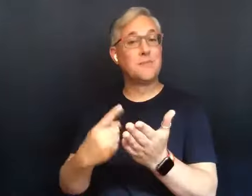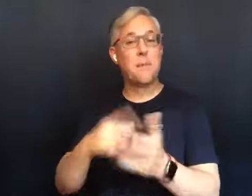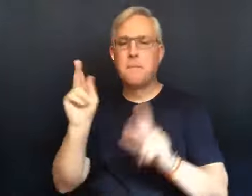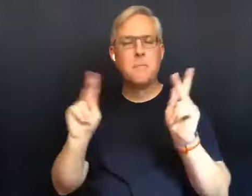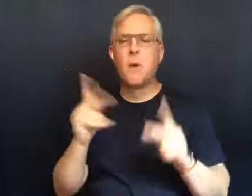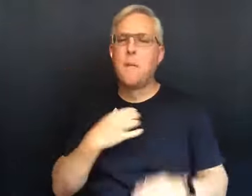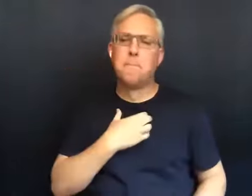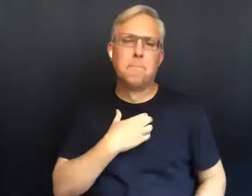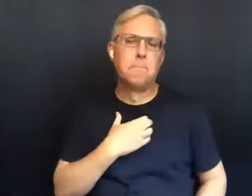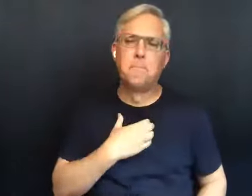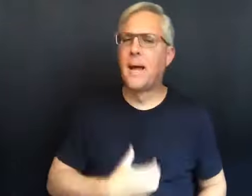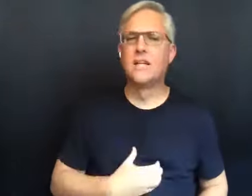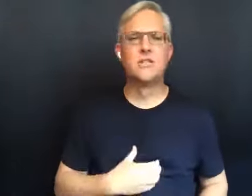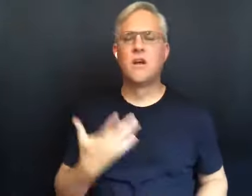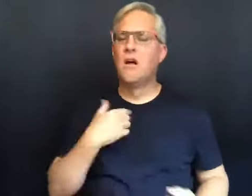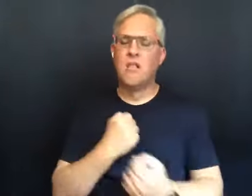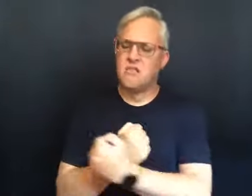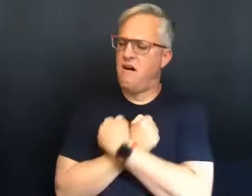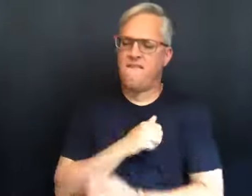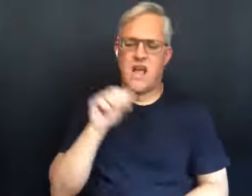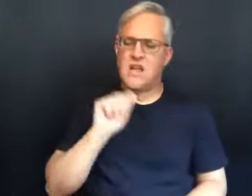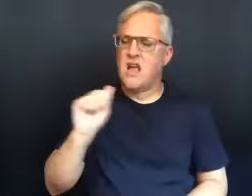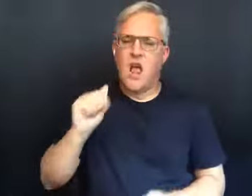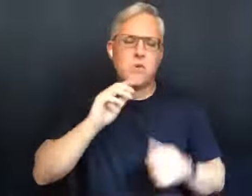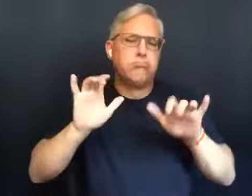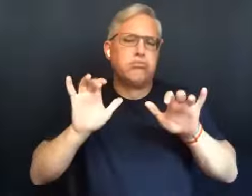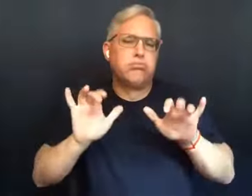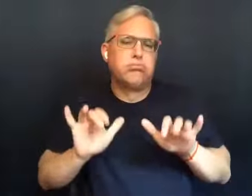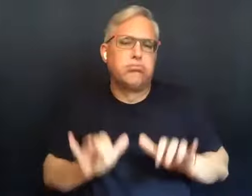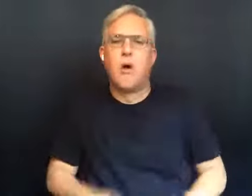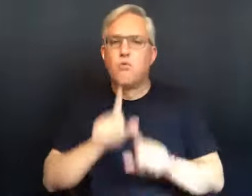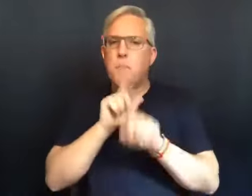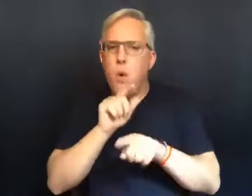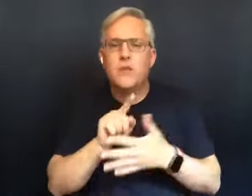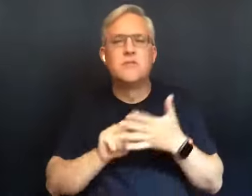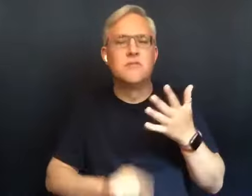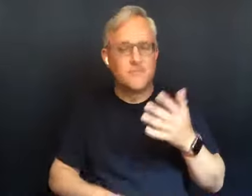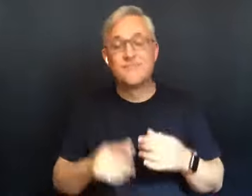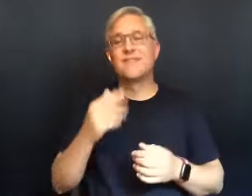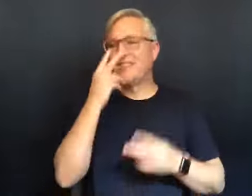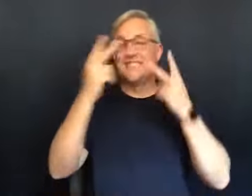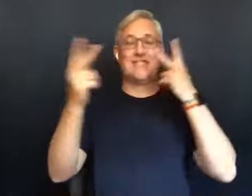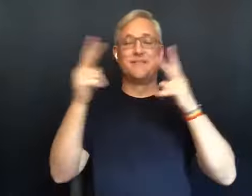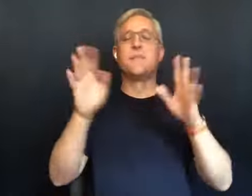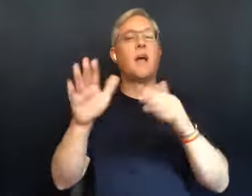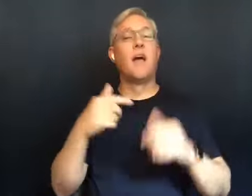And that's happened before. Like I've heard it in report backs. It's we get very passionate about what we love Alcoholics